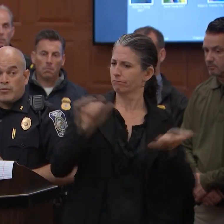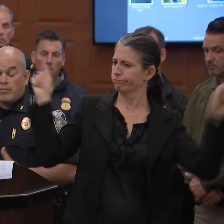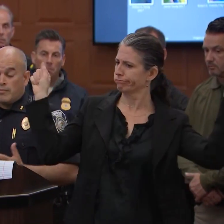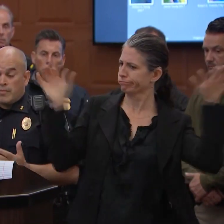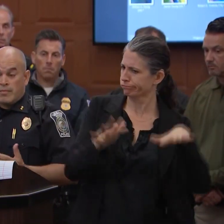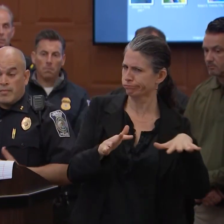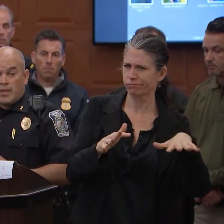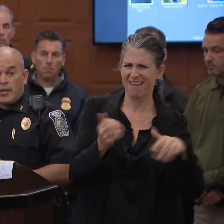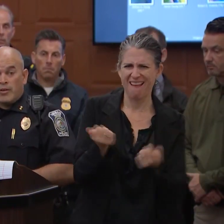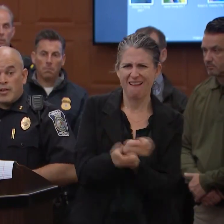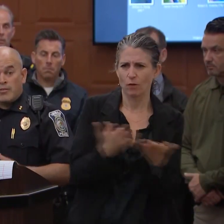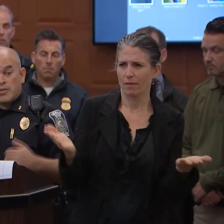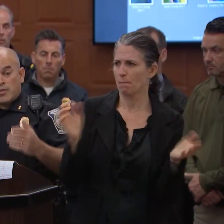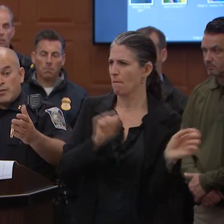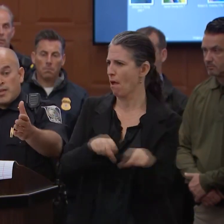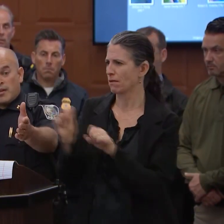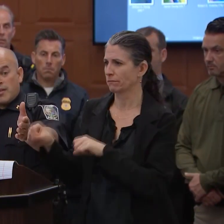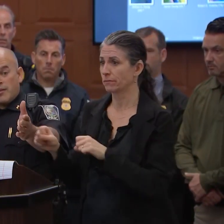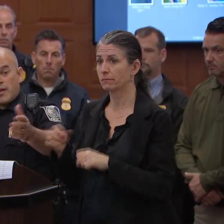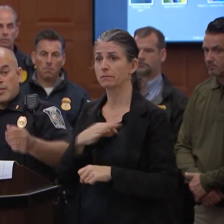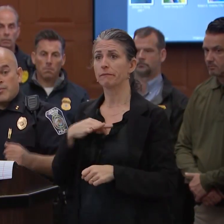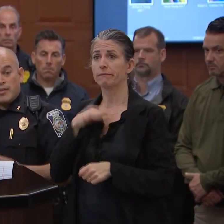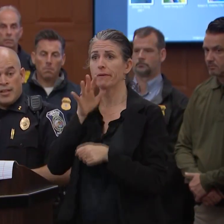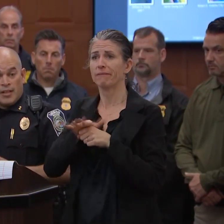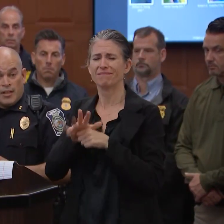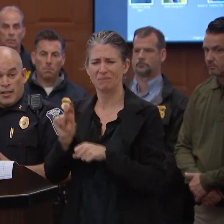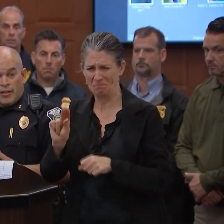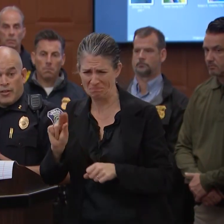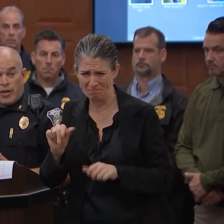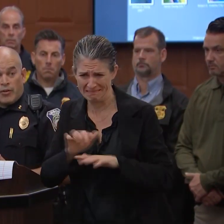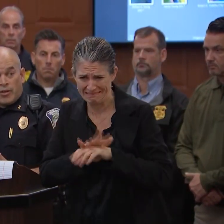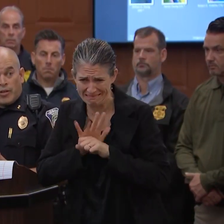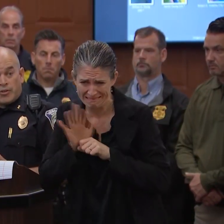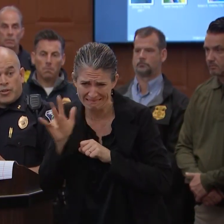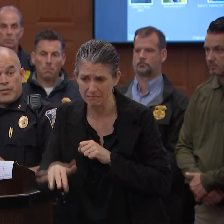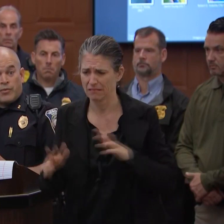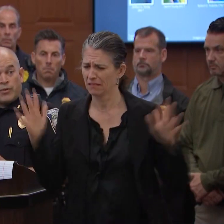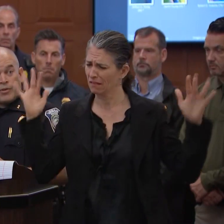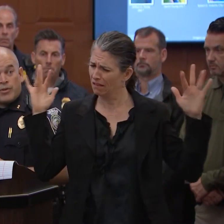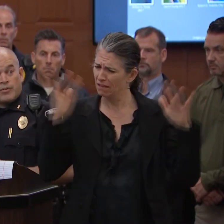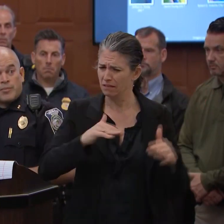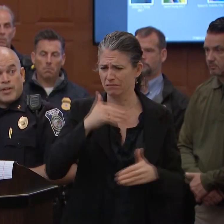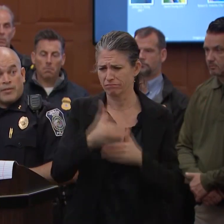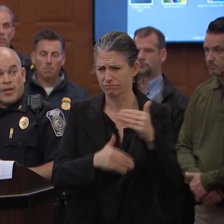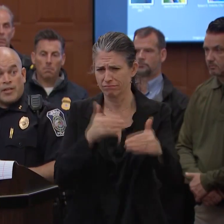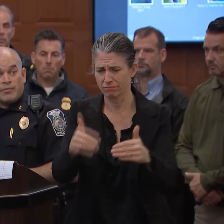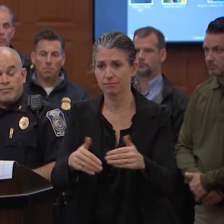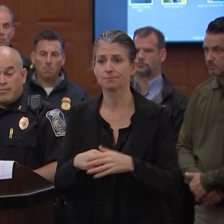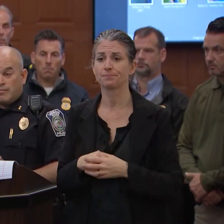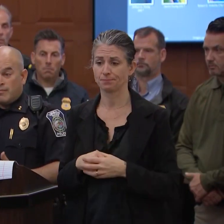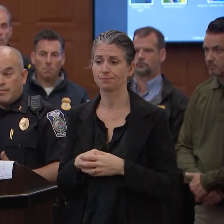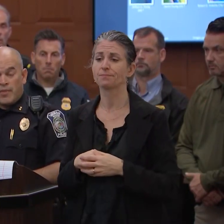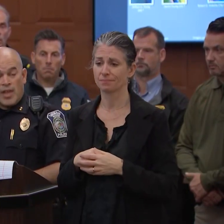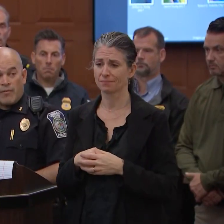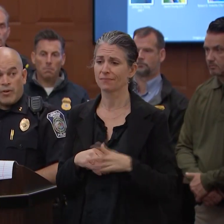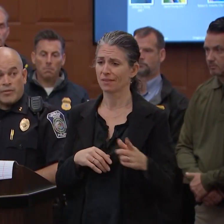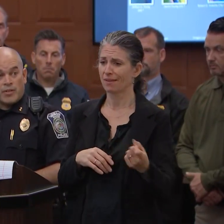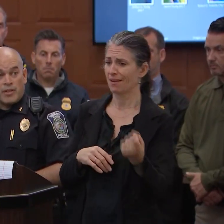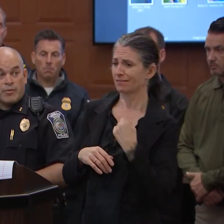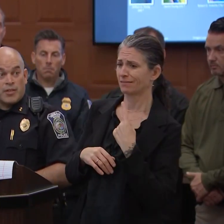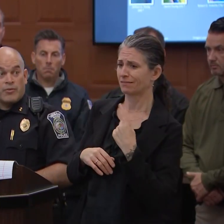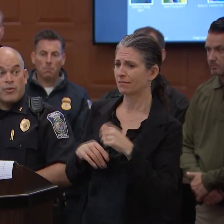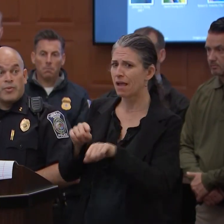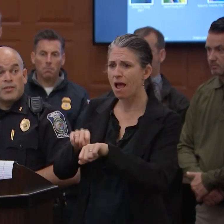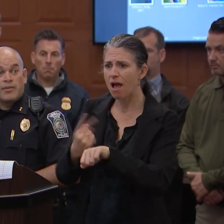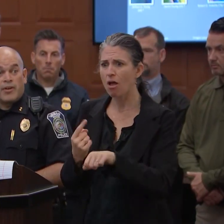we were, I think it was this gentleman down here asked me, how long are you going to search for? Or do you expect to find him? Every officer